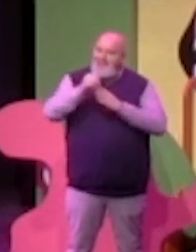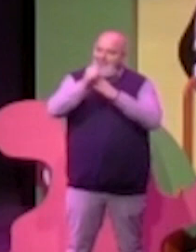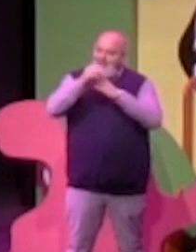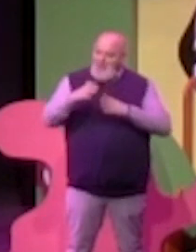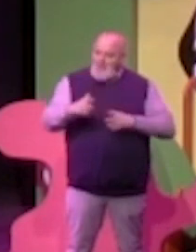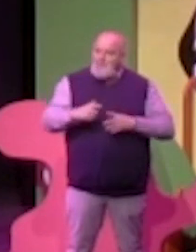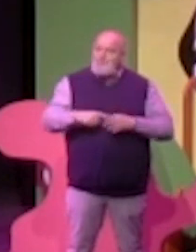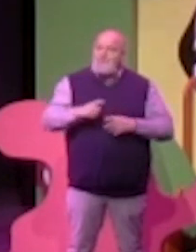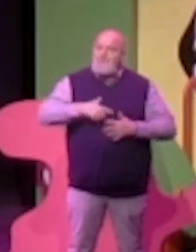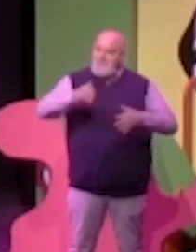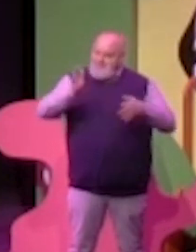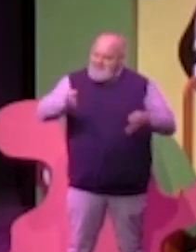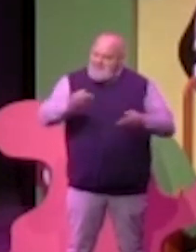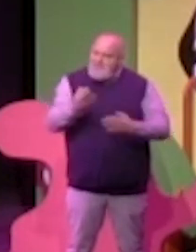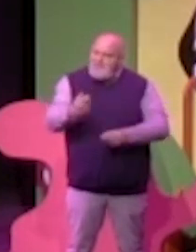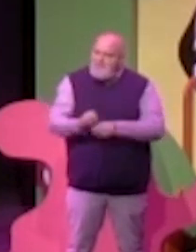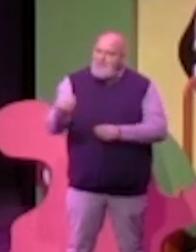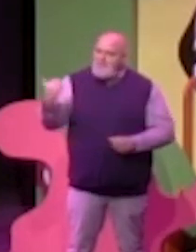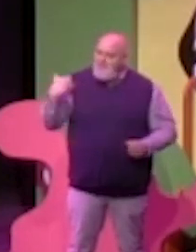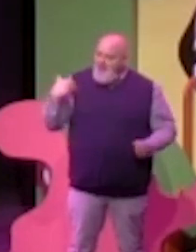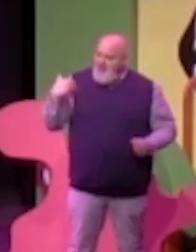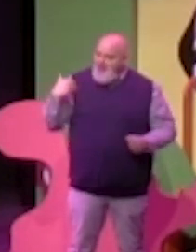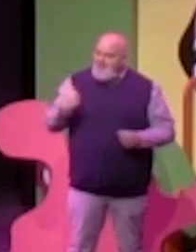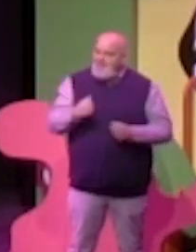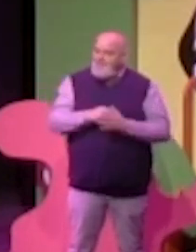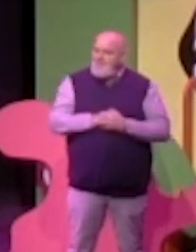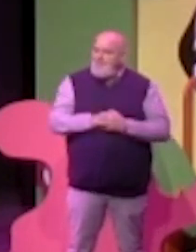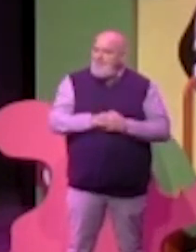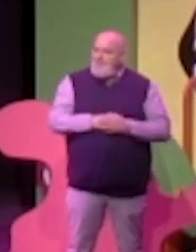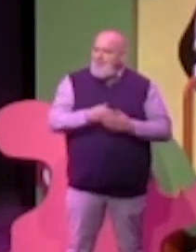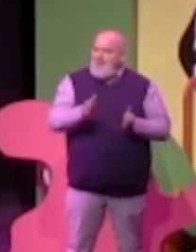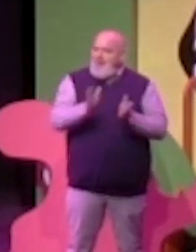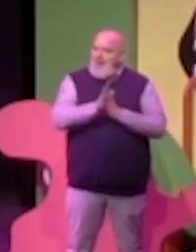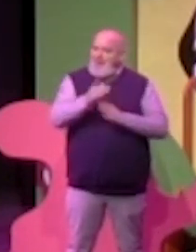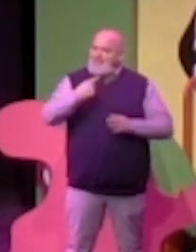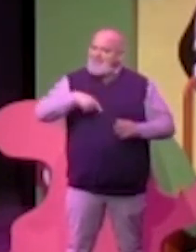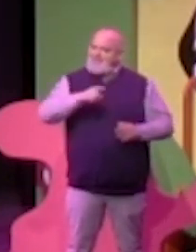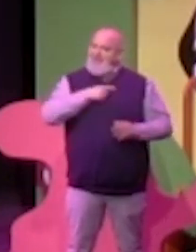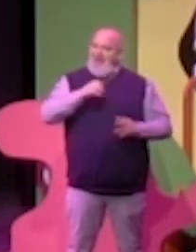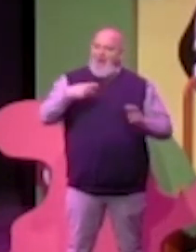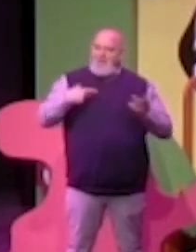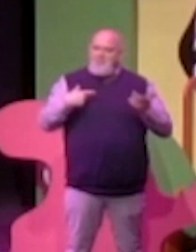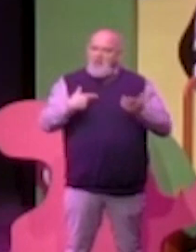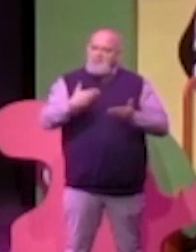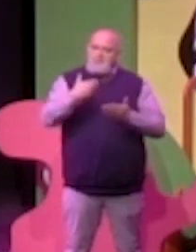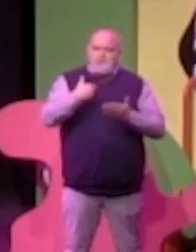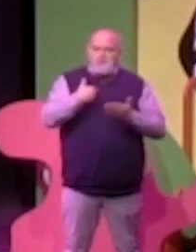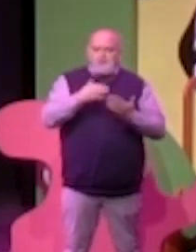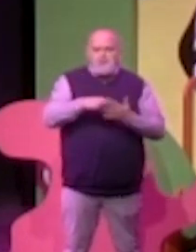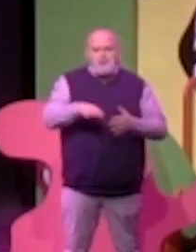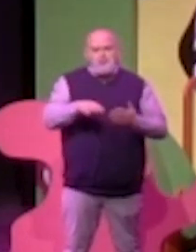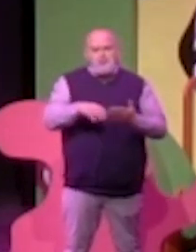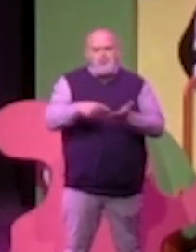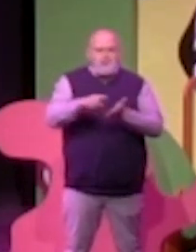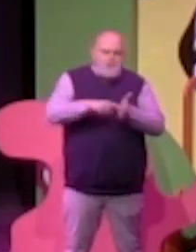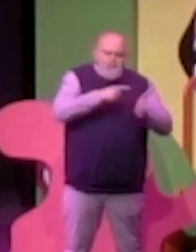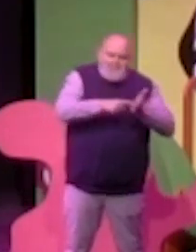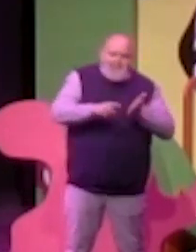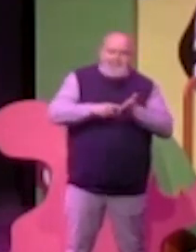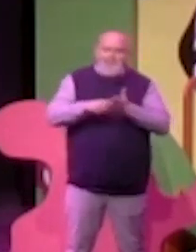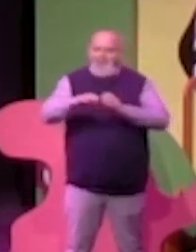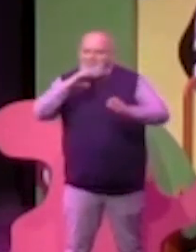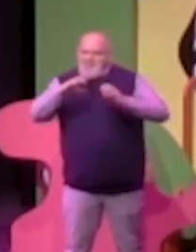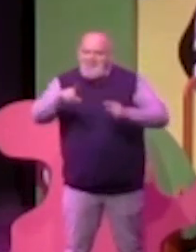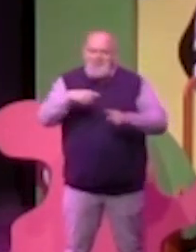motion several years back by Supervisor Solis that asked us to have a constructive conversation about diversity in the arts. Well, that actually ended